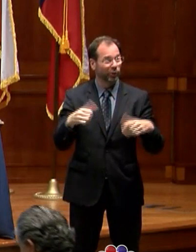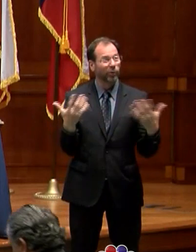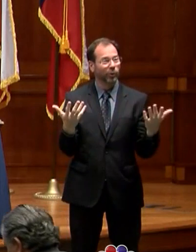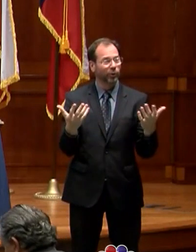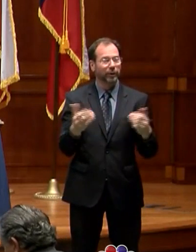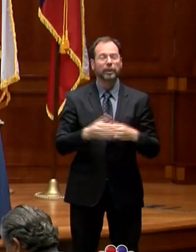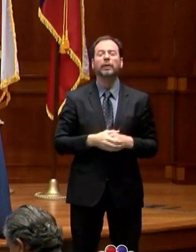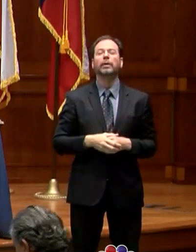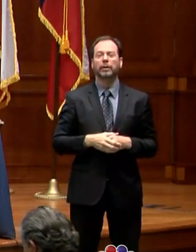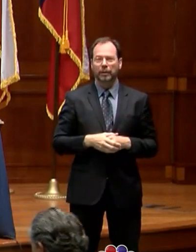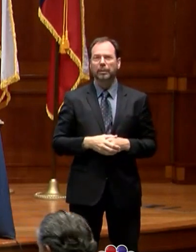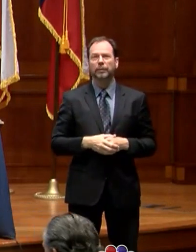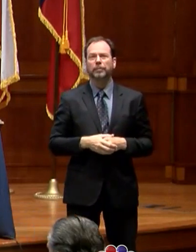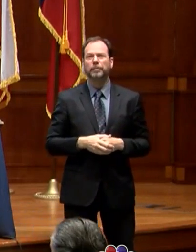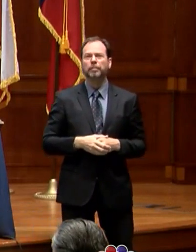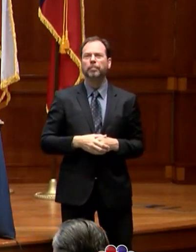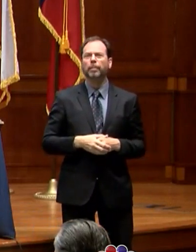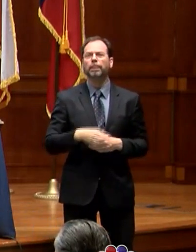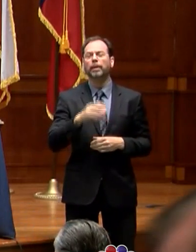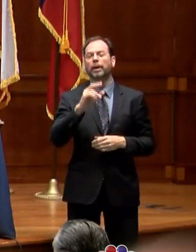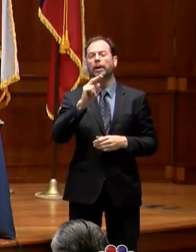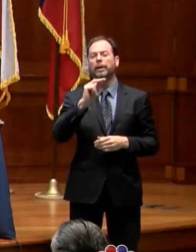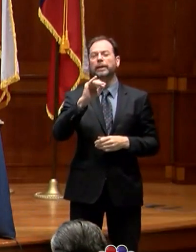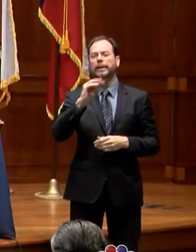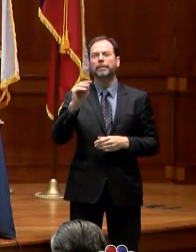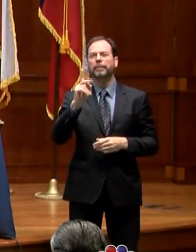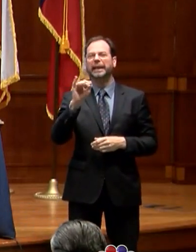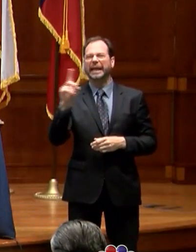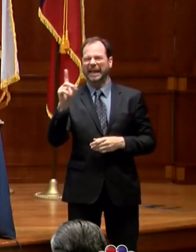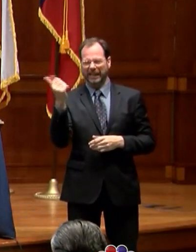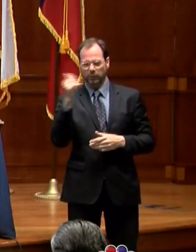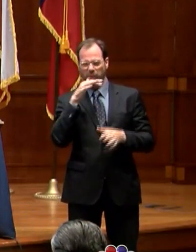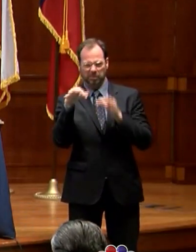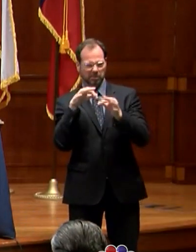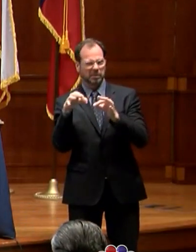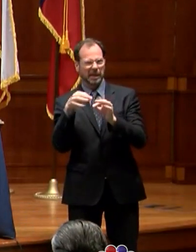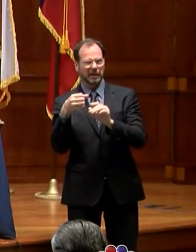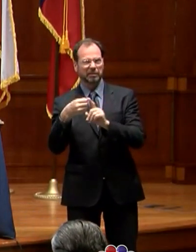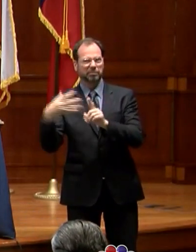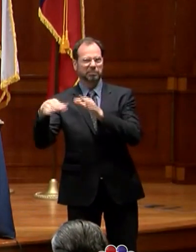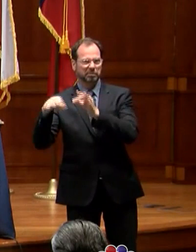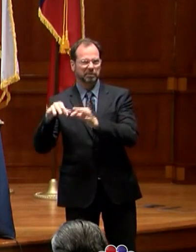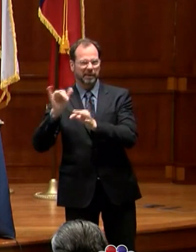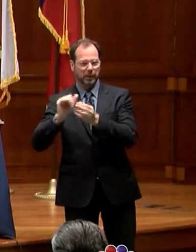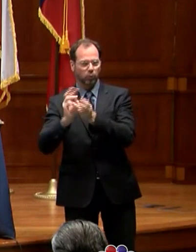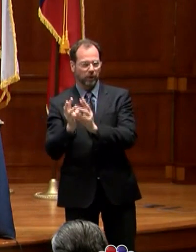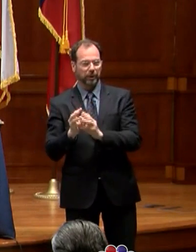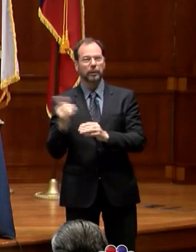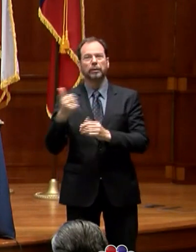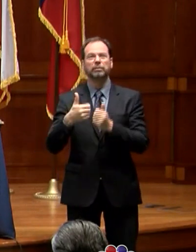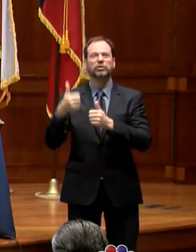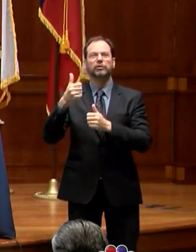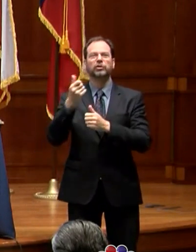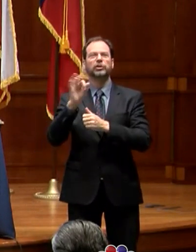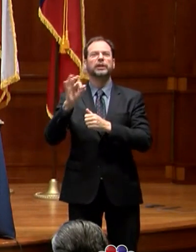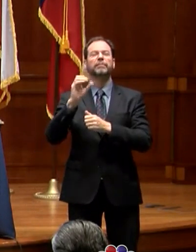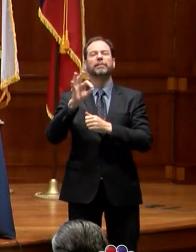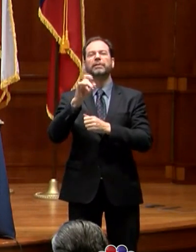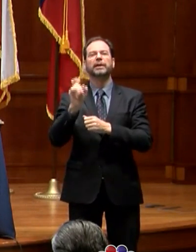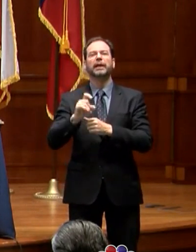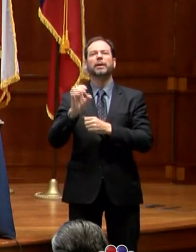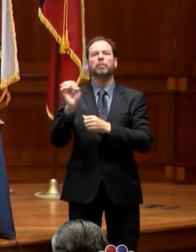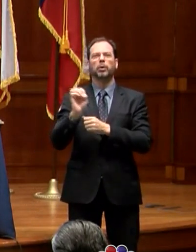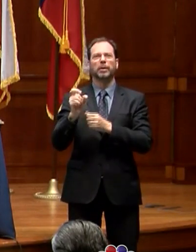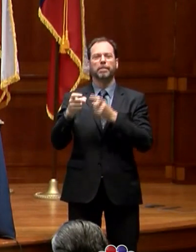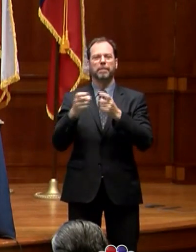As a result, with Nim Kidd, who will be talking more about this later, the chief of the Texas Division of Emergency Management